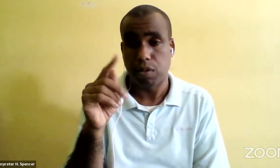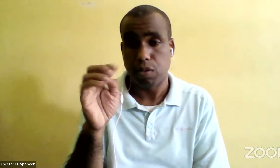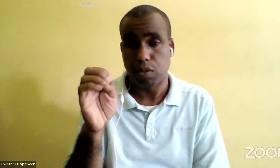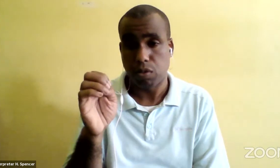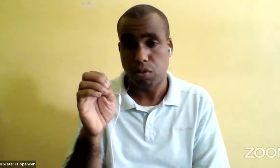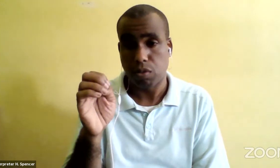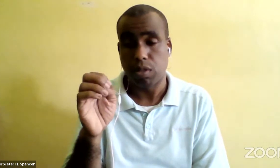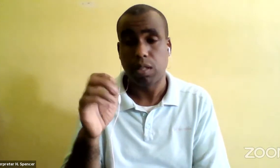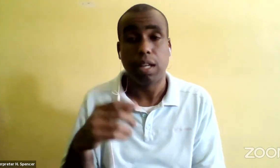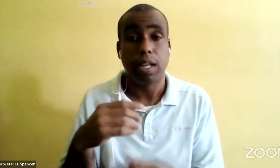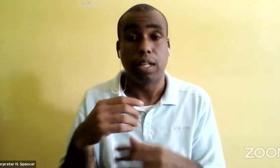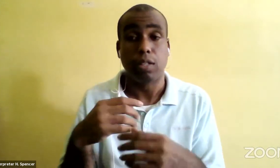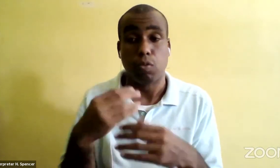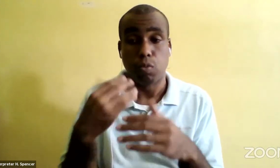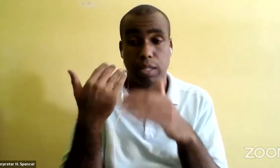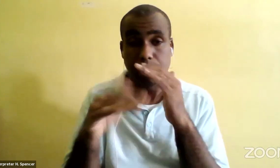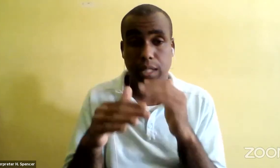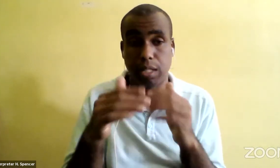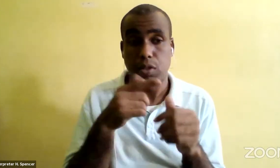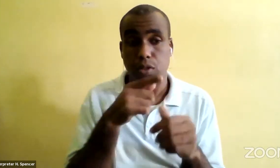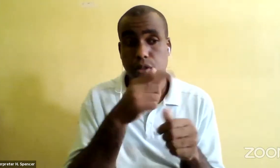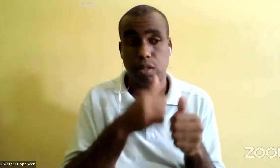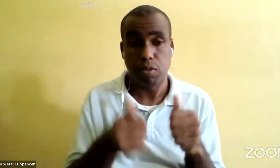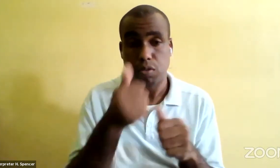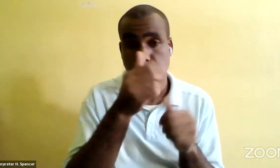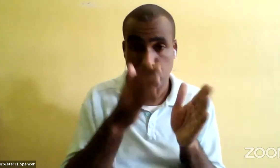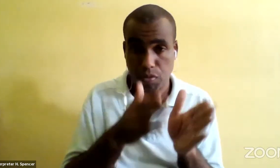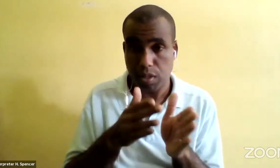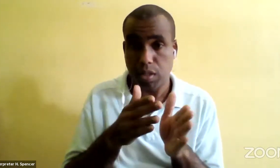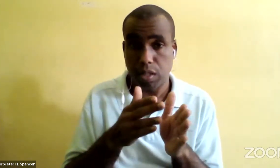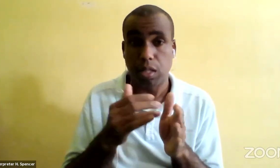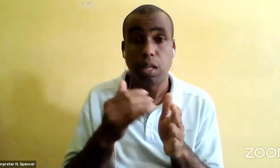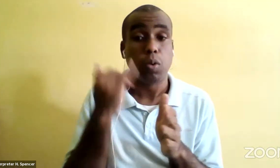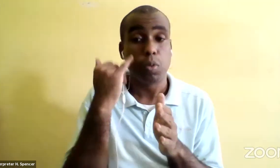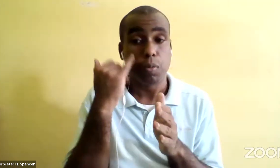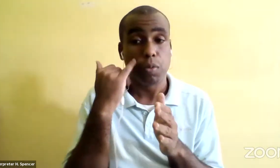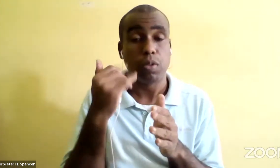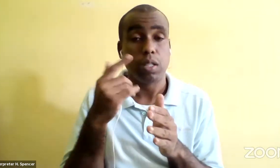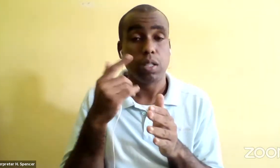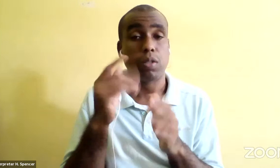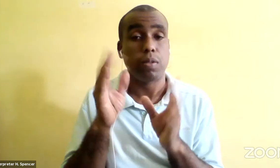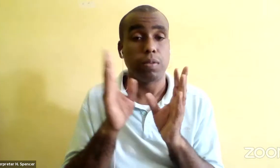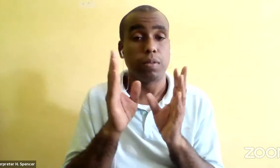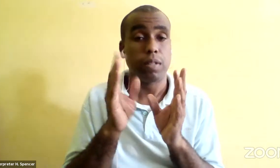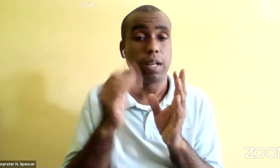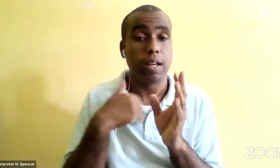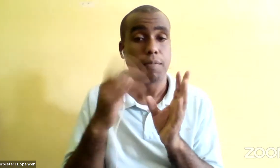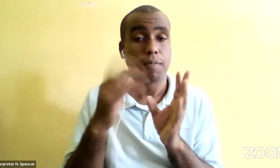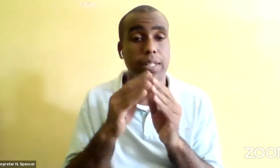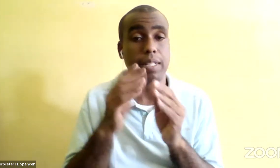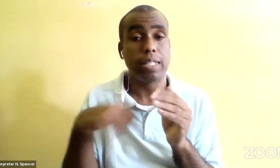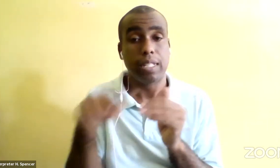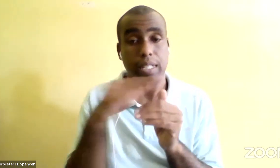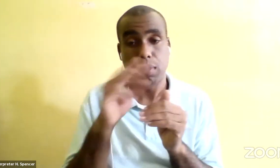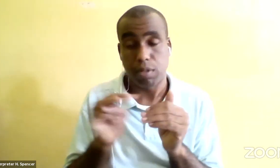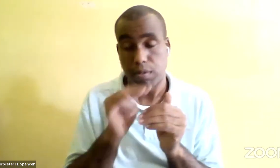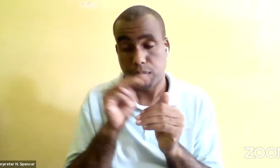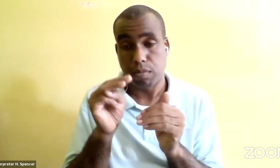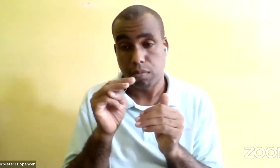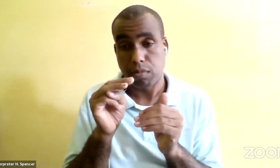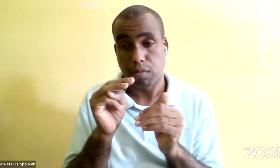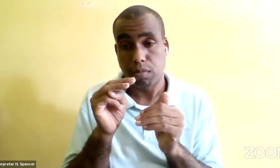we have a meeting Monday, so I was just confused as if the application is different from the concept